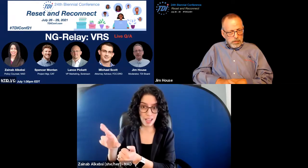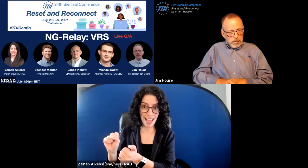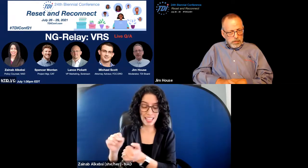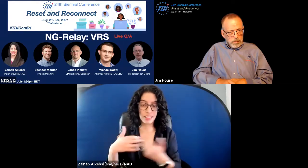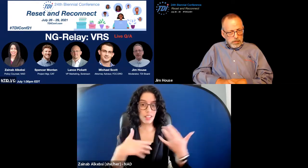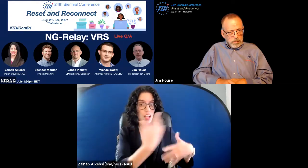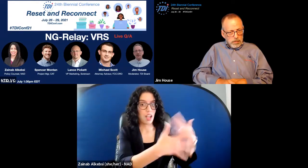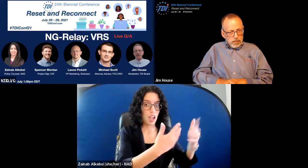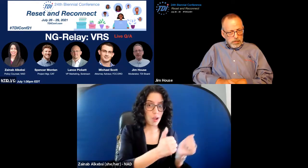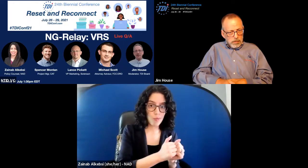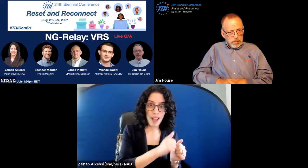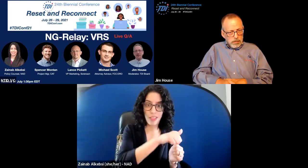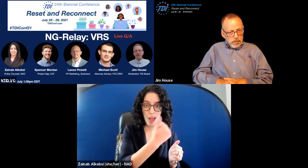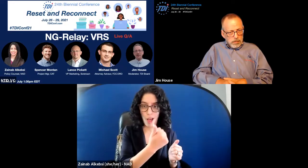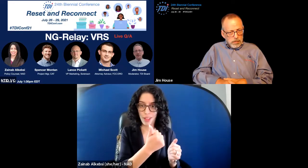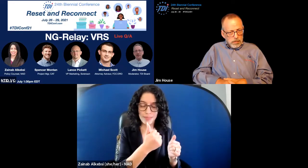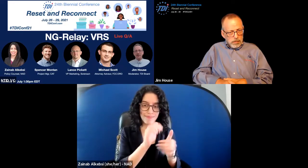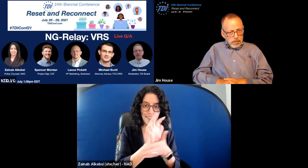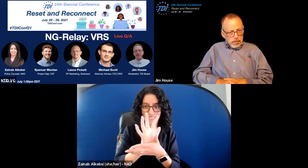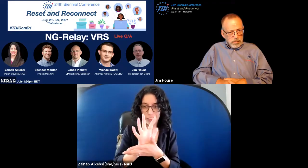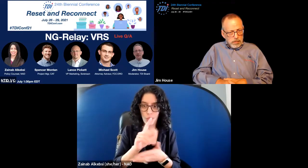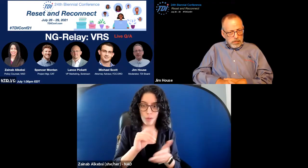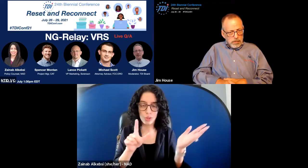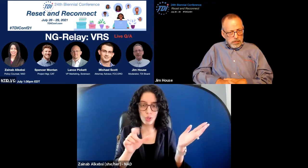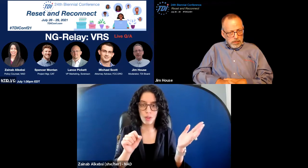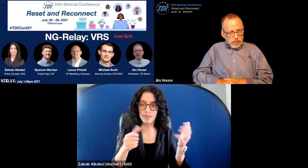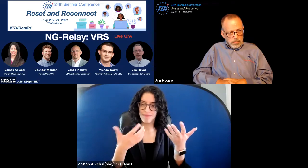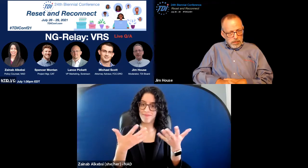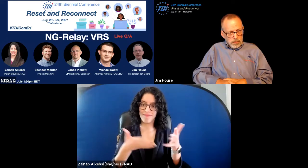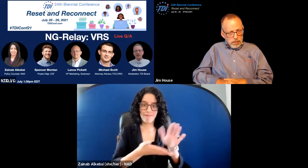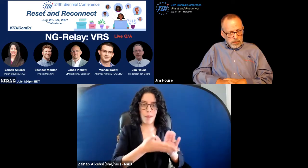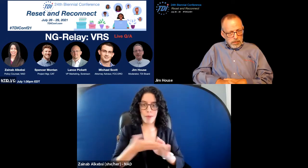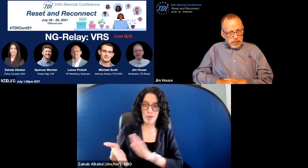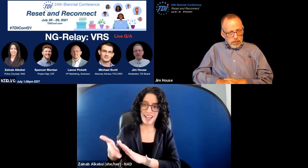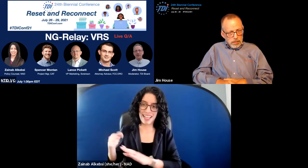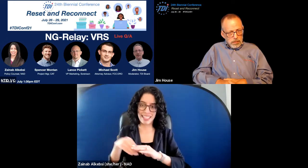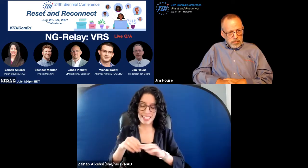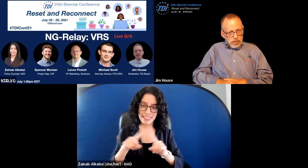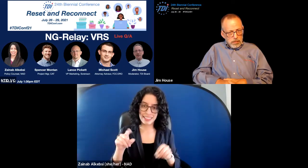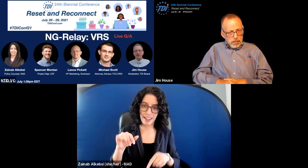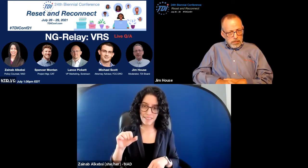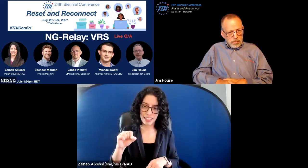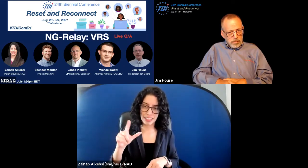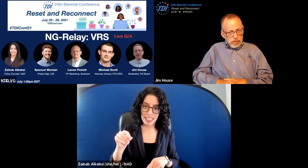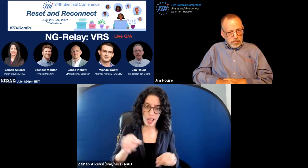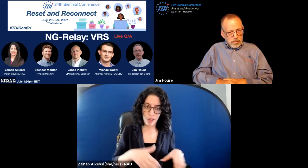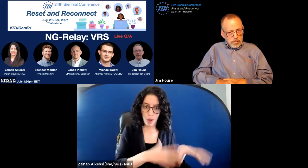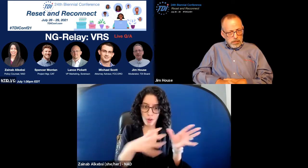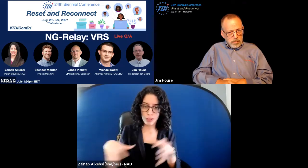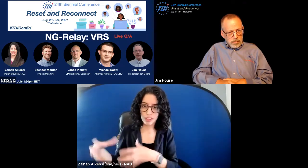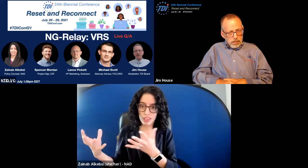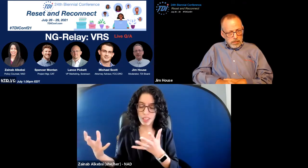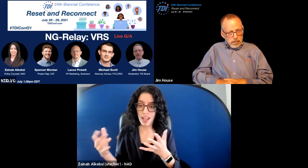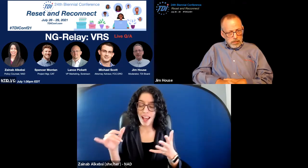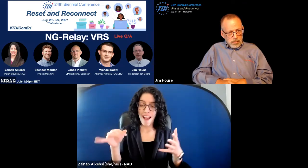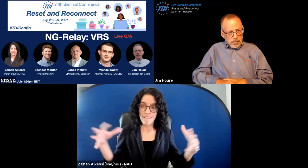this progress that's happening with VRS, all this progress that's happening with other video applications are operating in